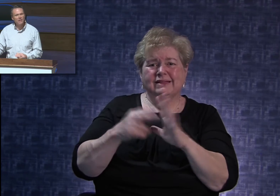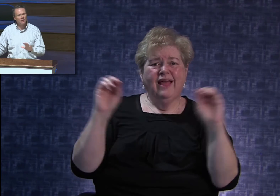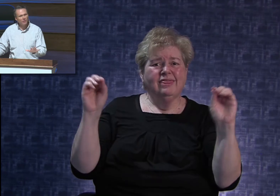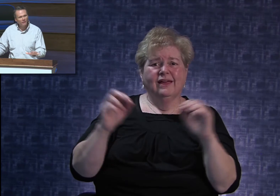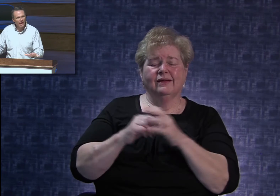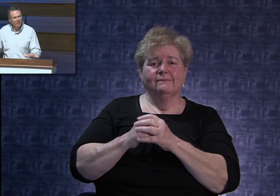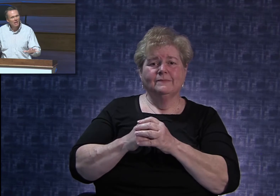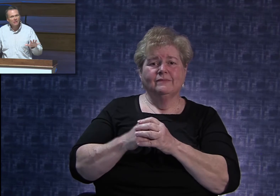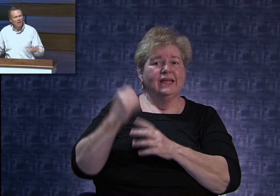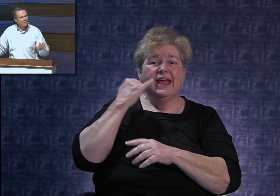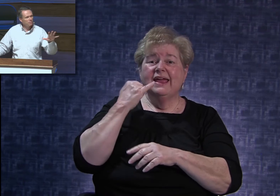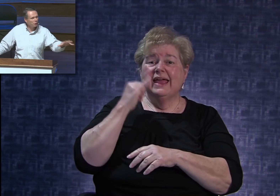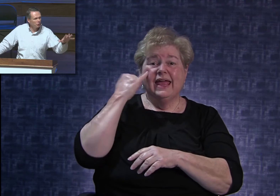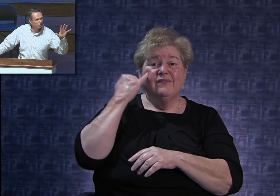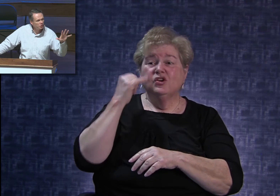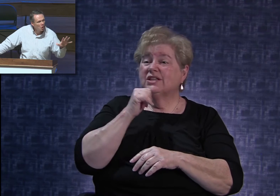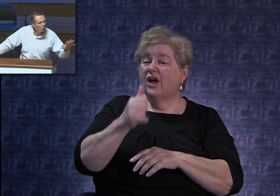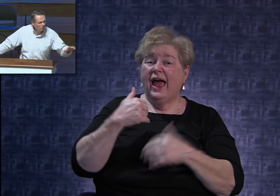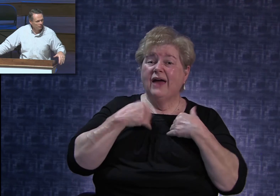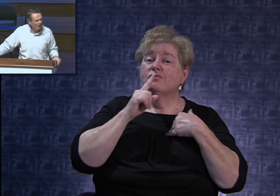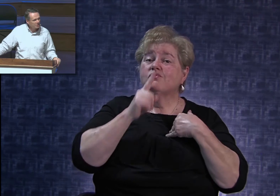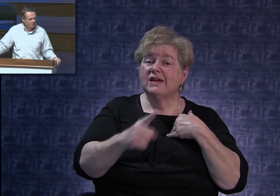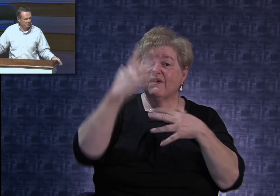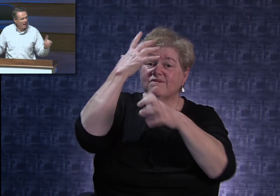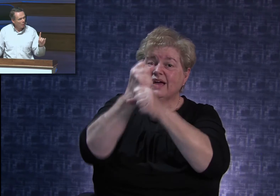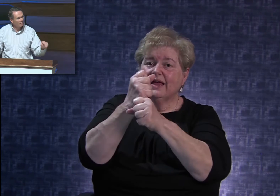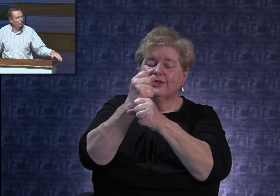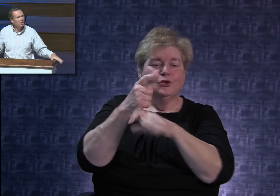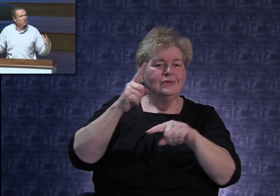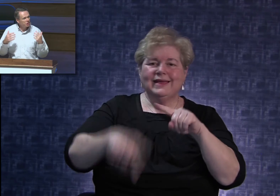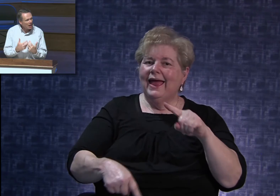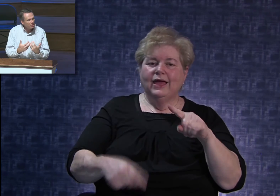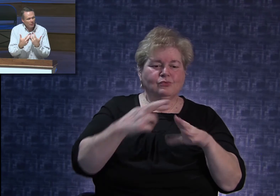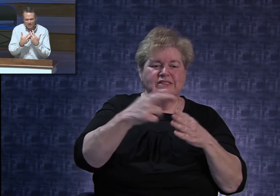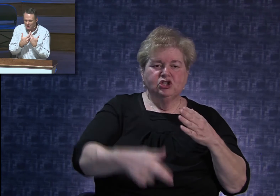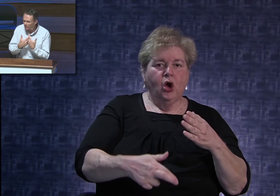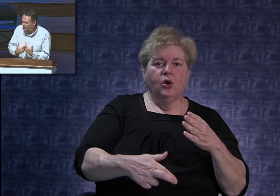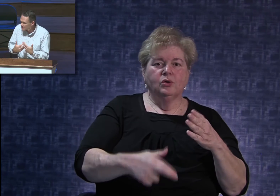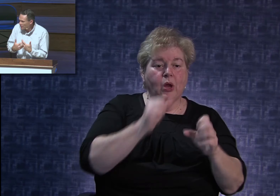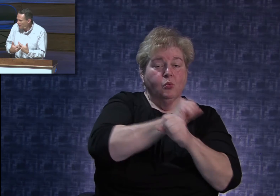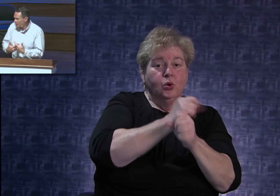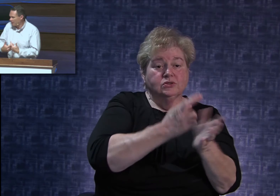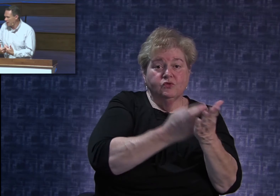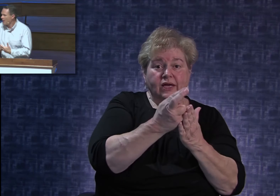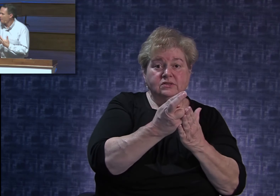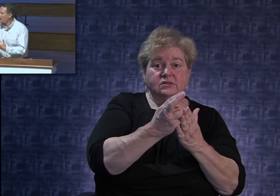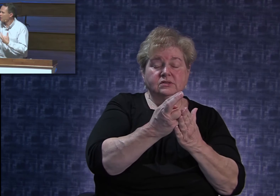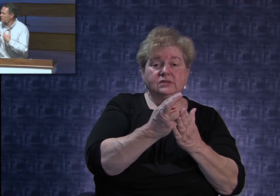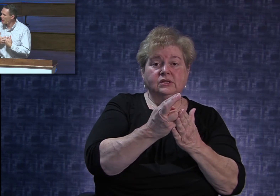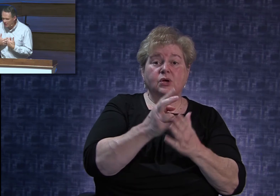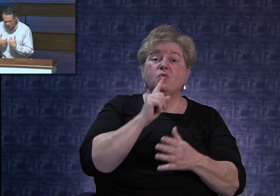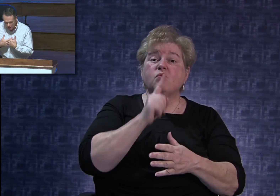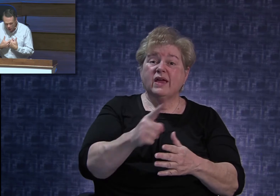lack of genuine faith doesn't produce works of righteousness. However, genuine salvific faith,